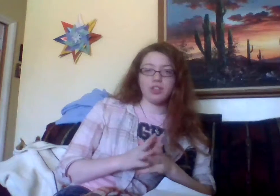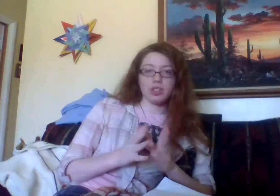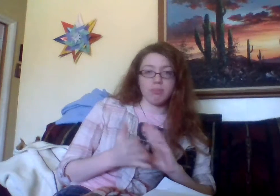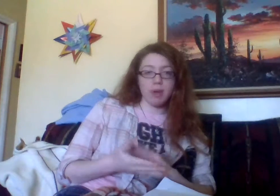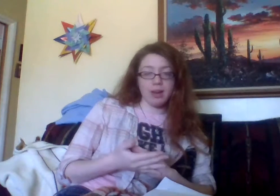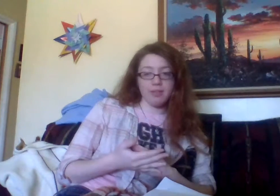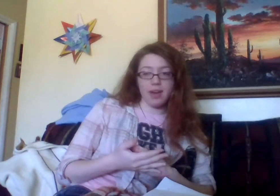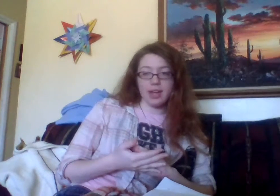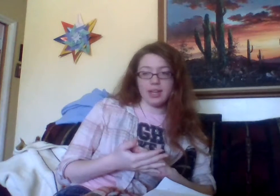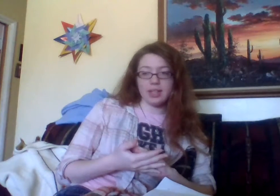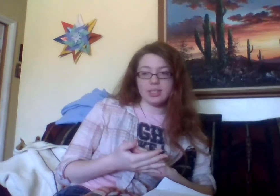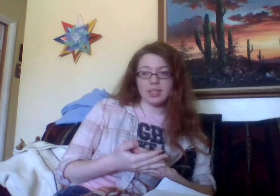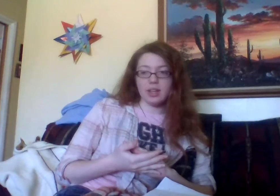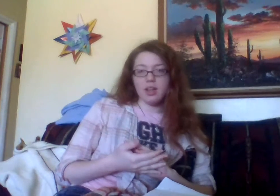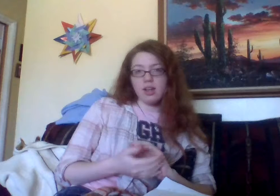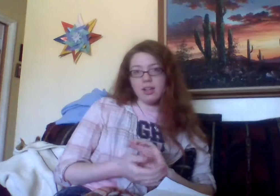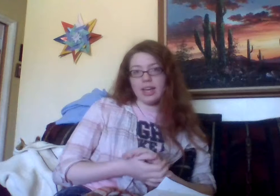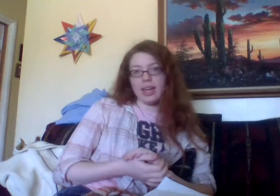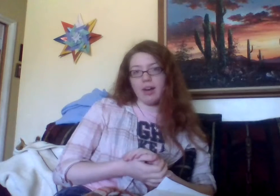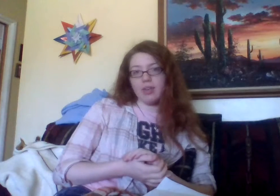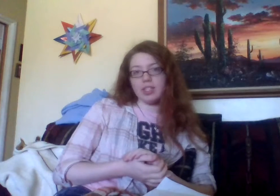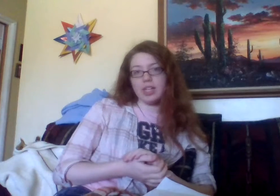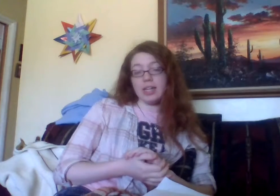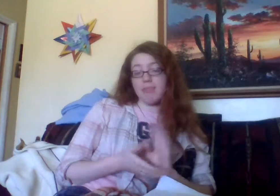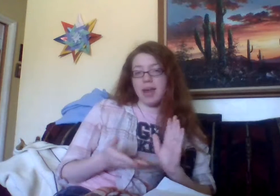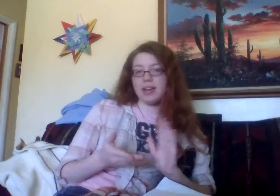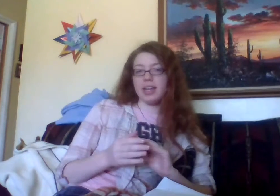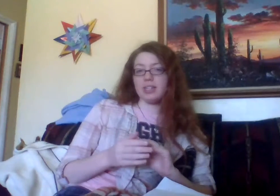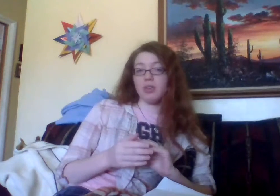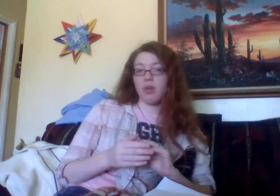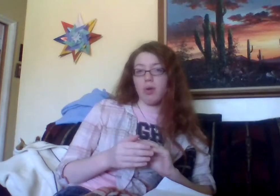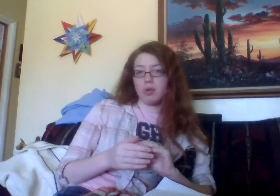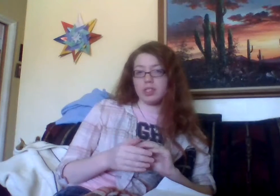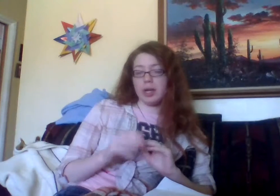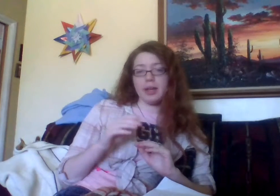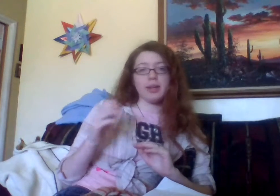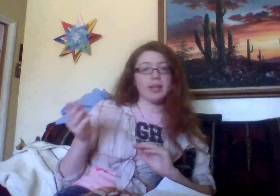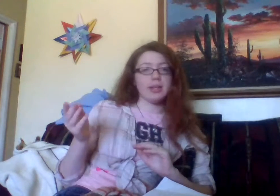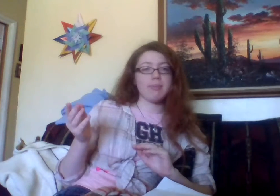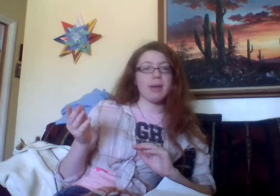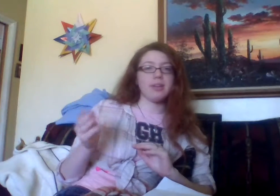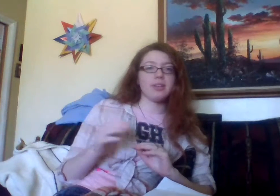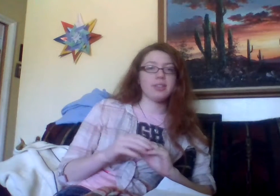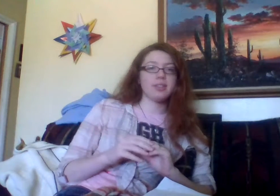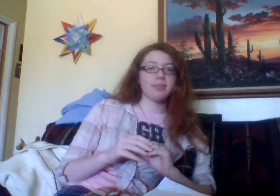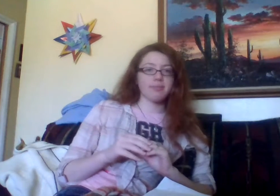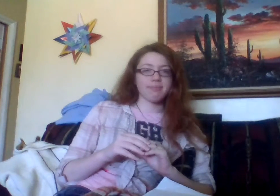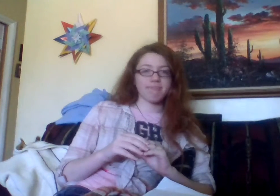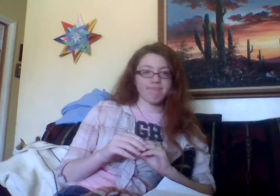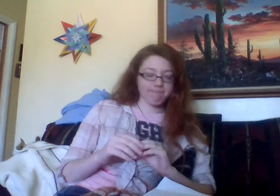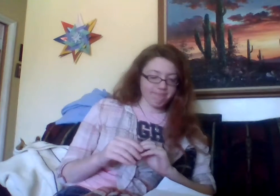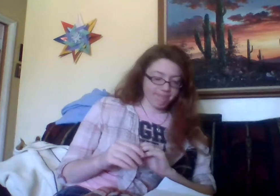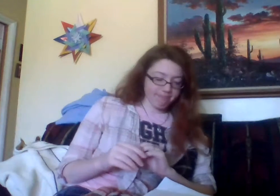just modifying it. Like how we say dependent or we say independent.